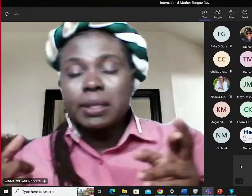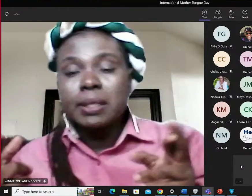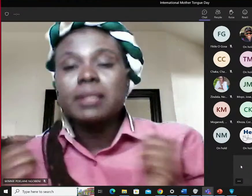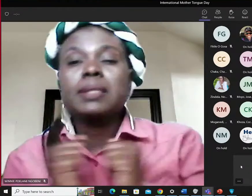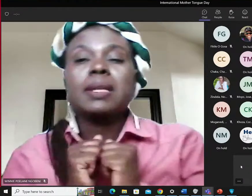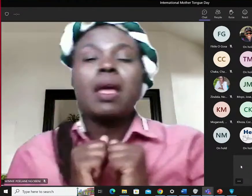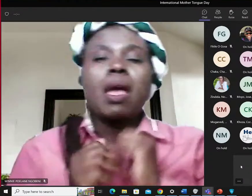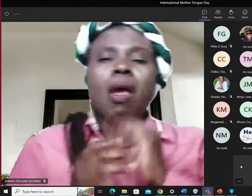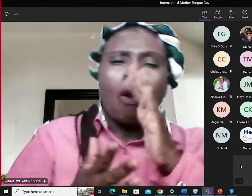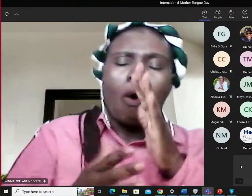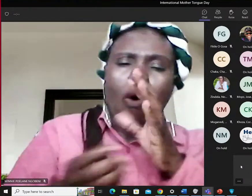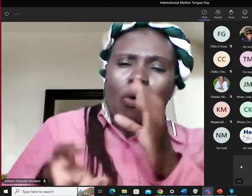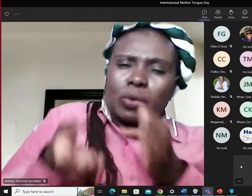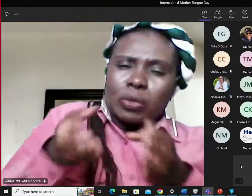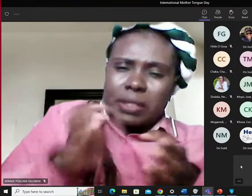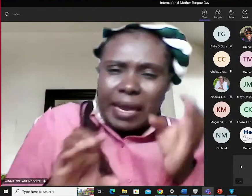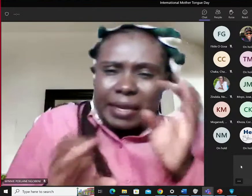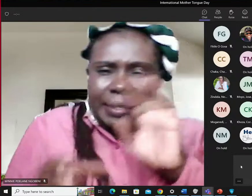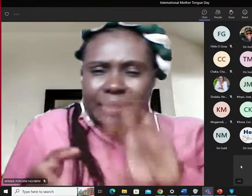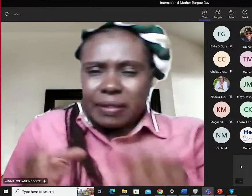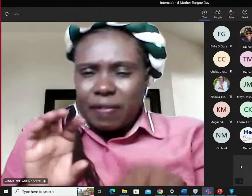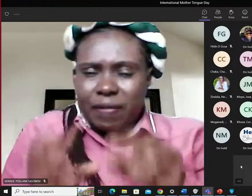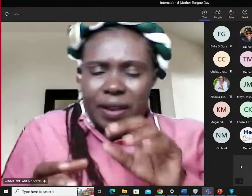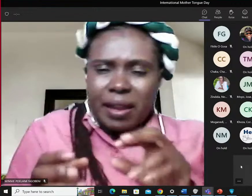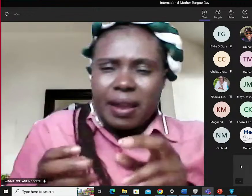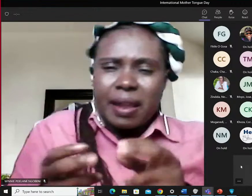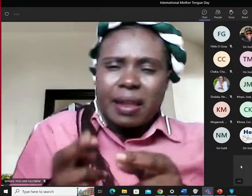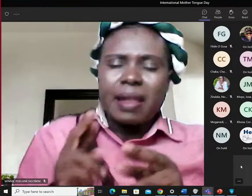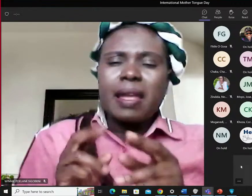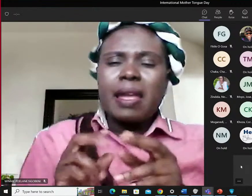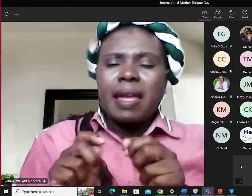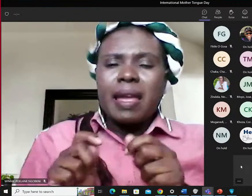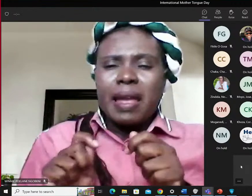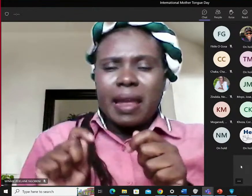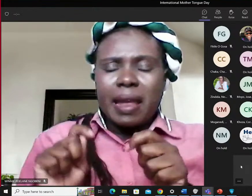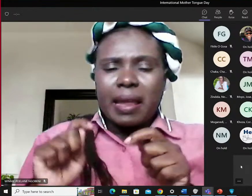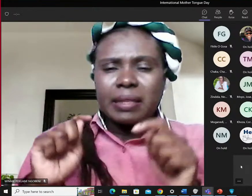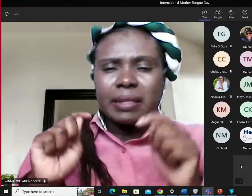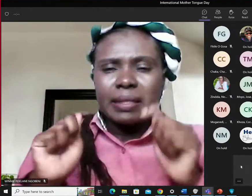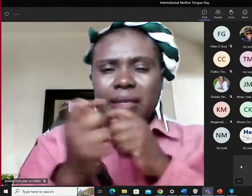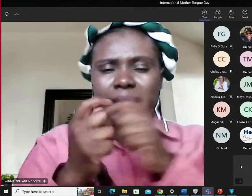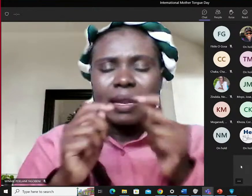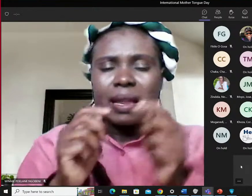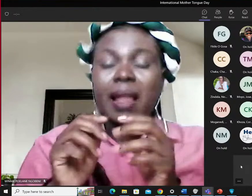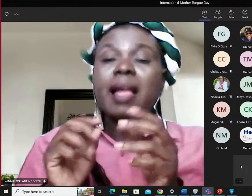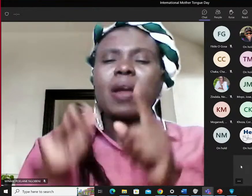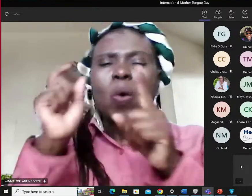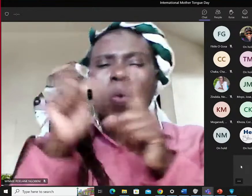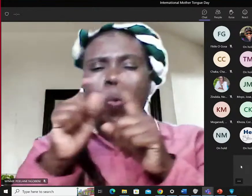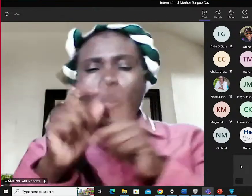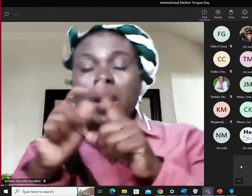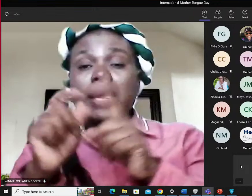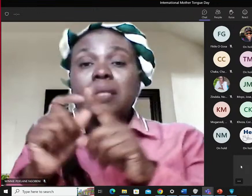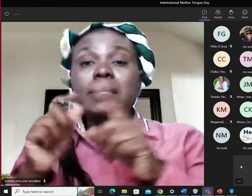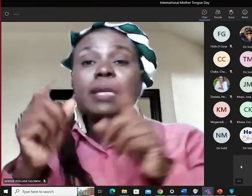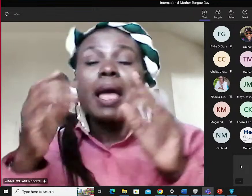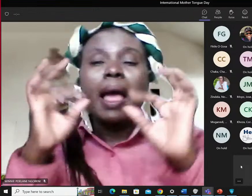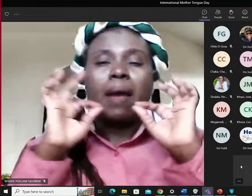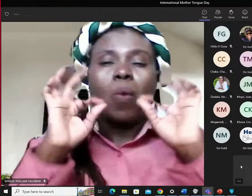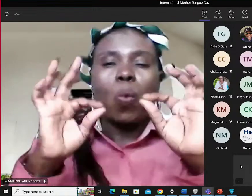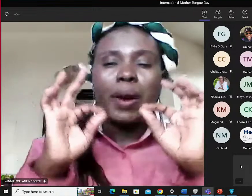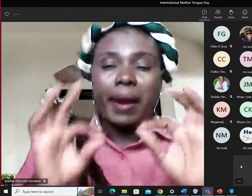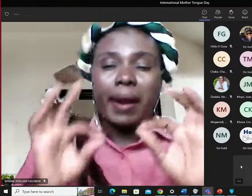scientific and technical terminology, not meaning that these languages are not developed, but